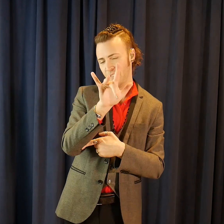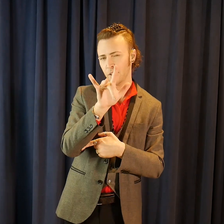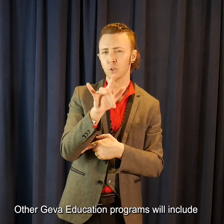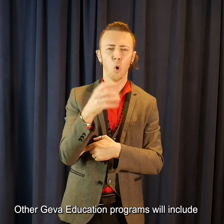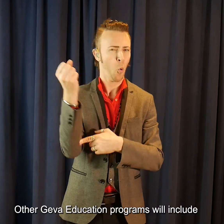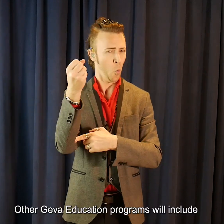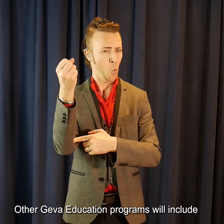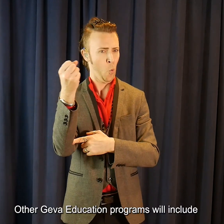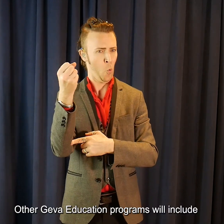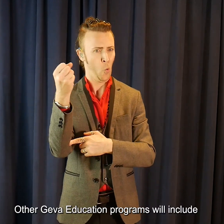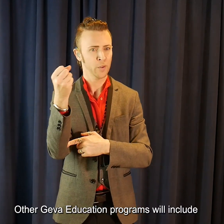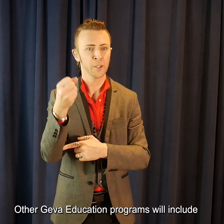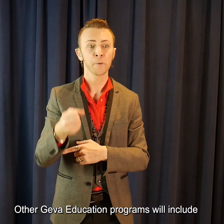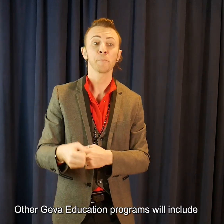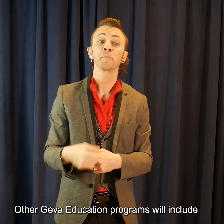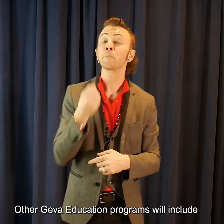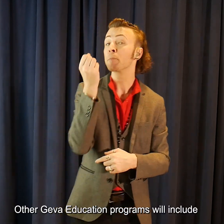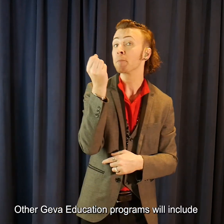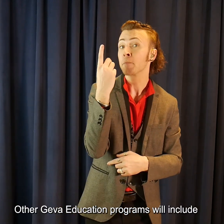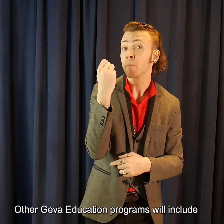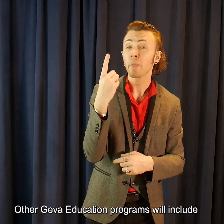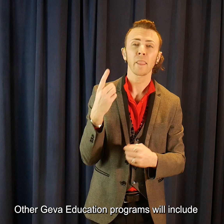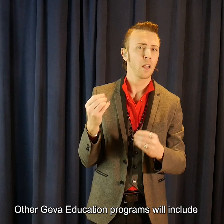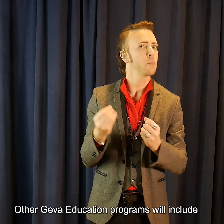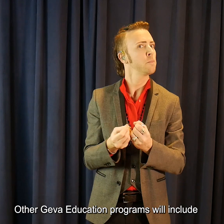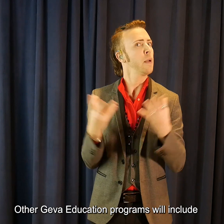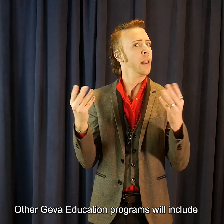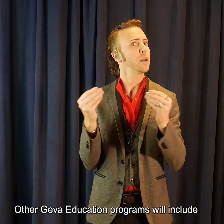Other Geva education programs will include